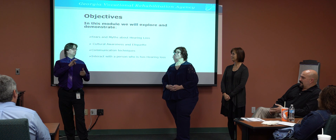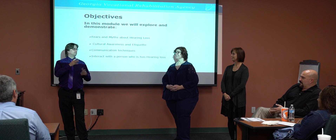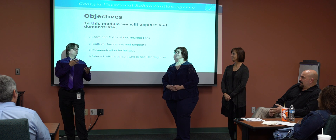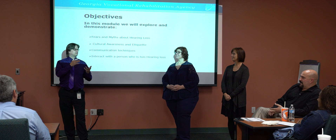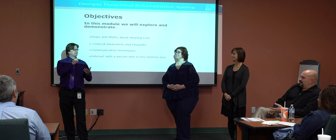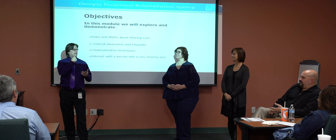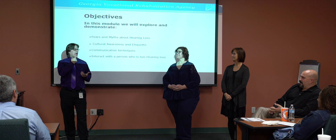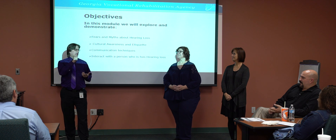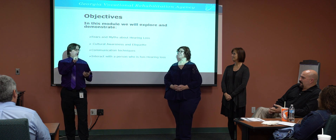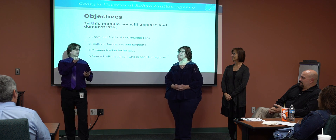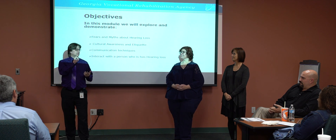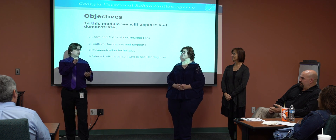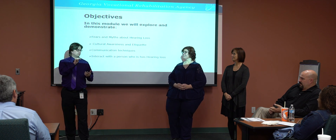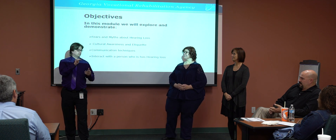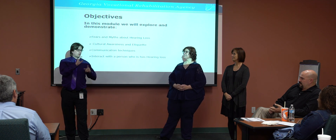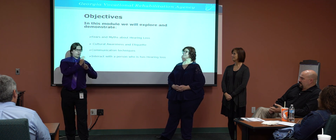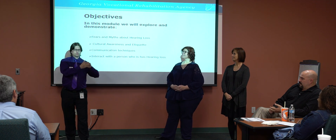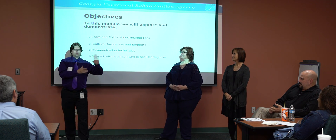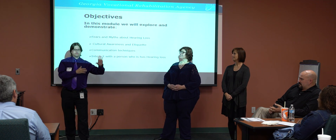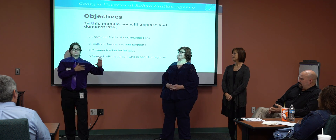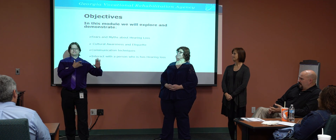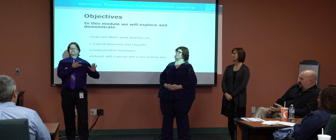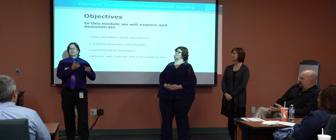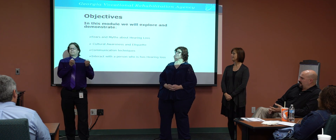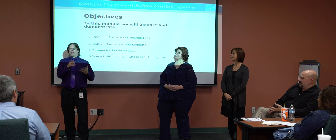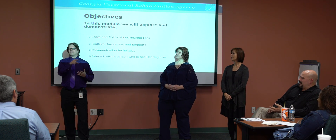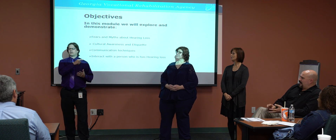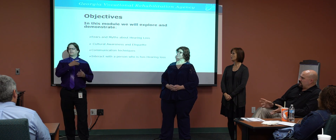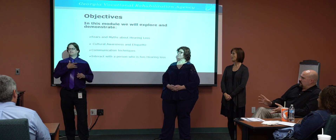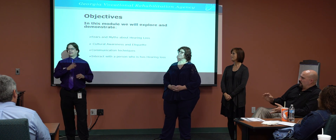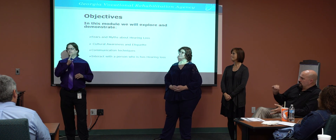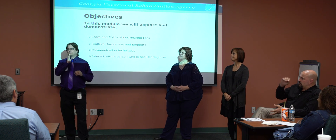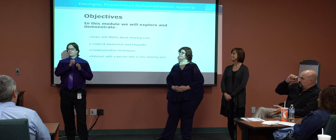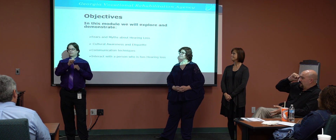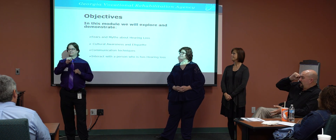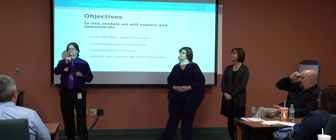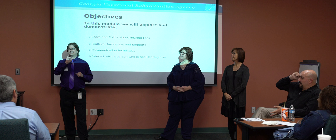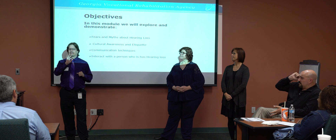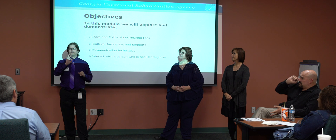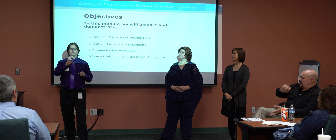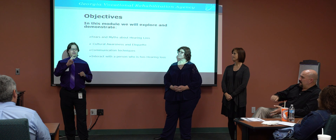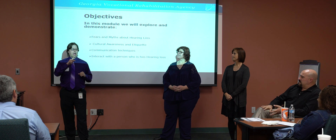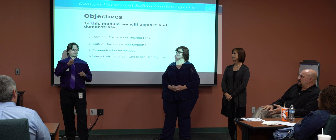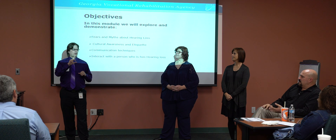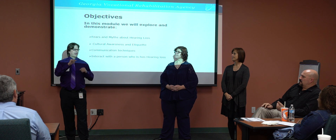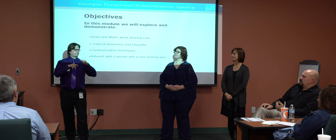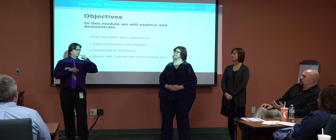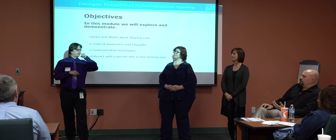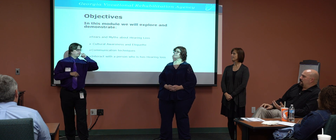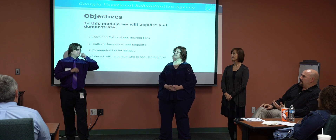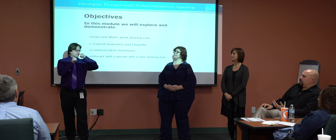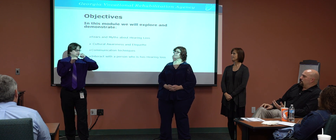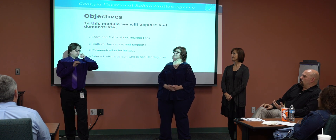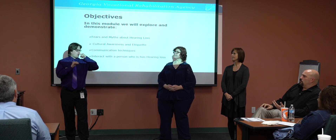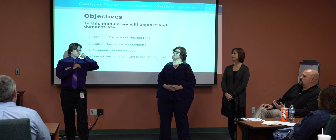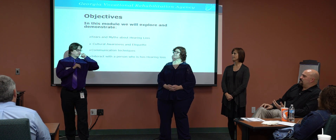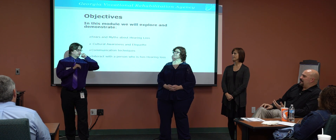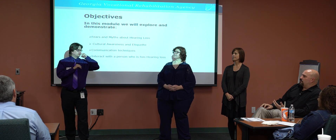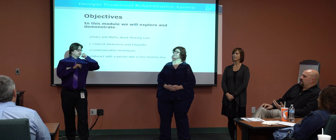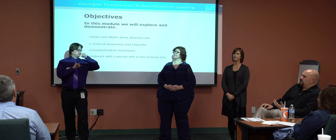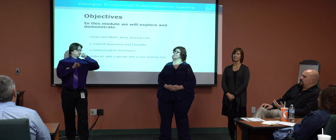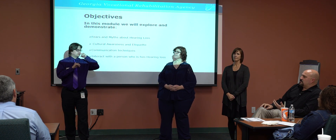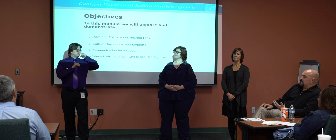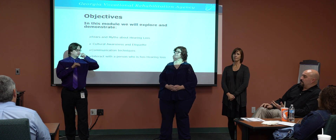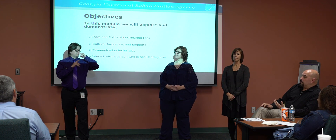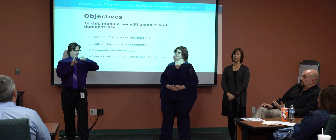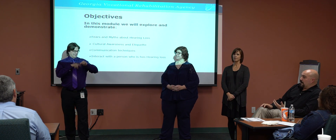sorry. Secondly, if let's say if you've got in Asian culture, oftentimes you will find people who speak